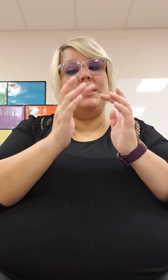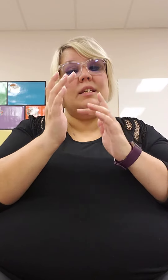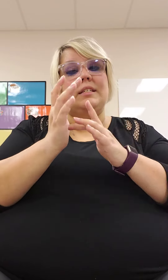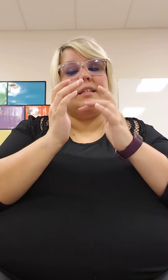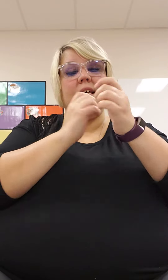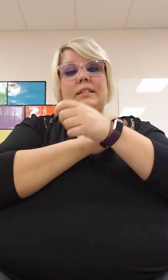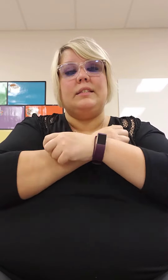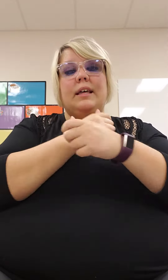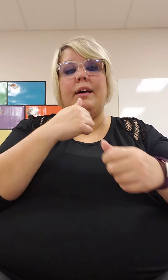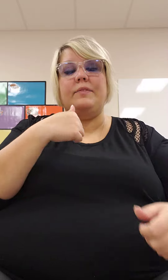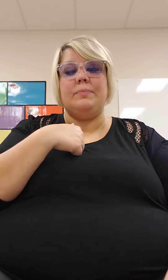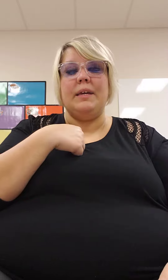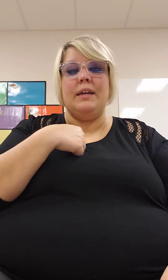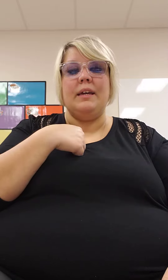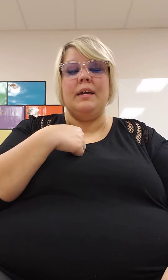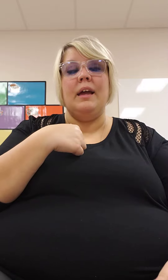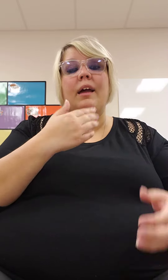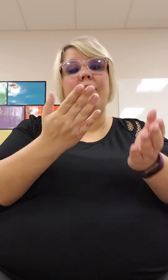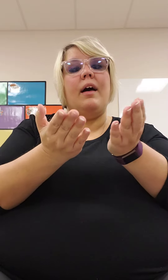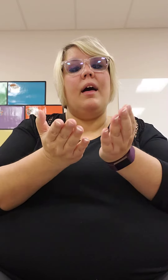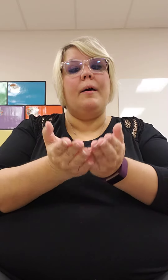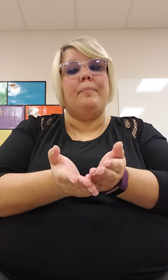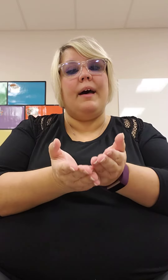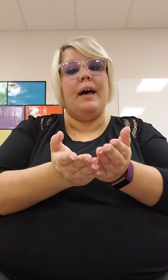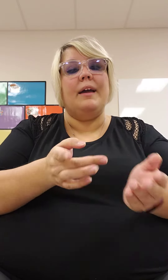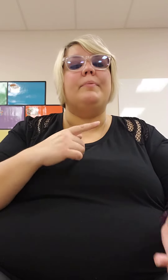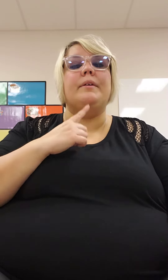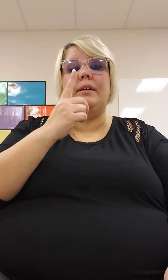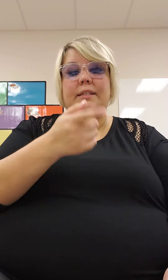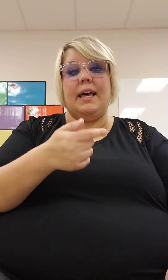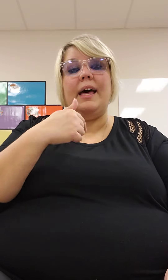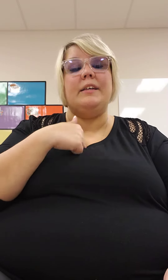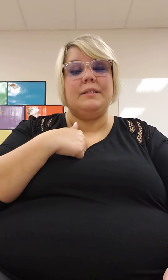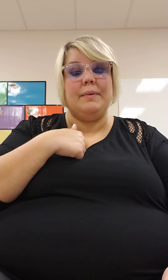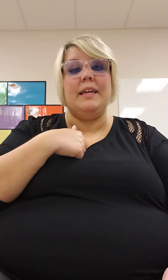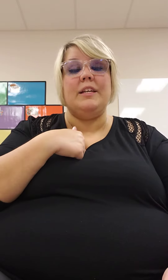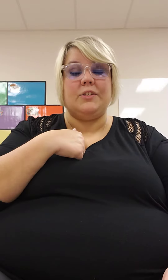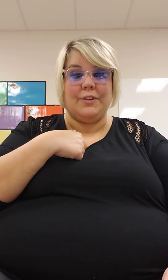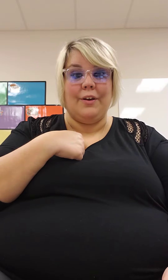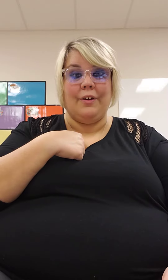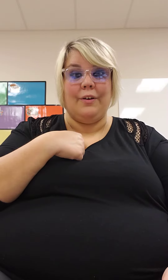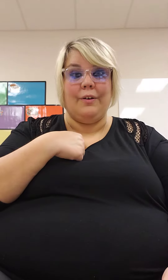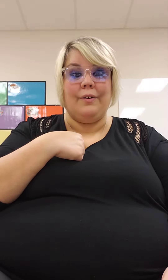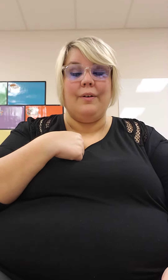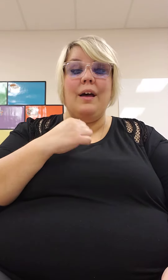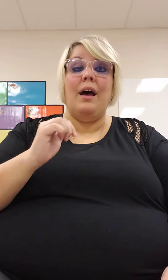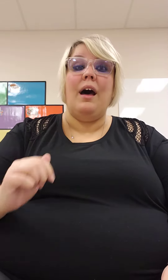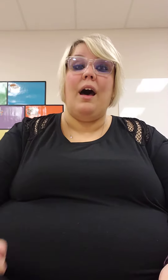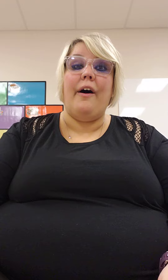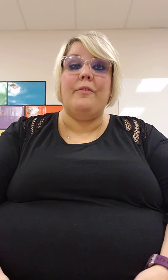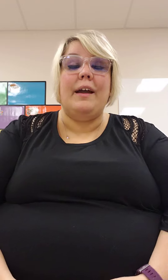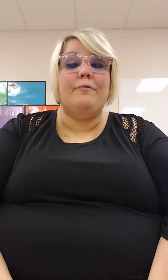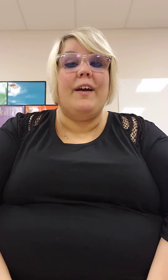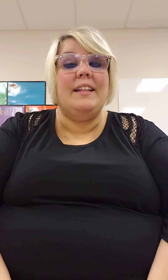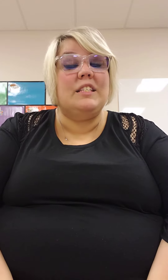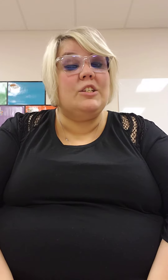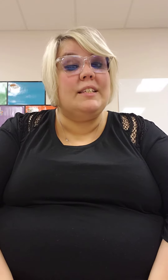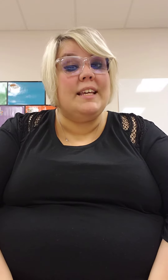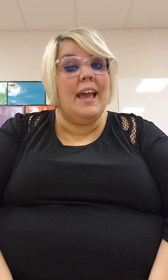Jesus loves me. The Bible tells me so. All right, friends, today